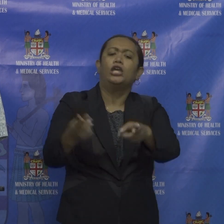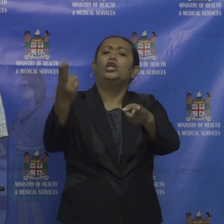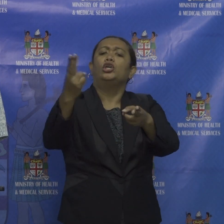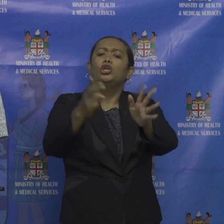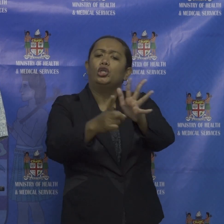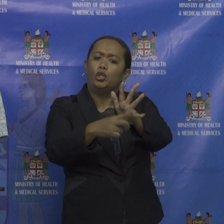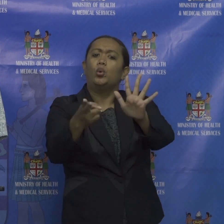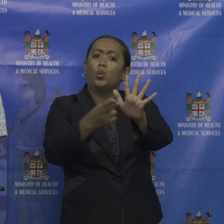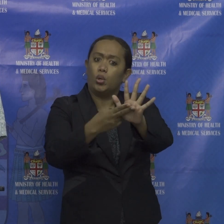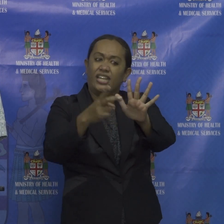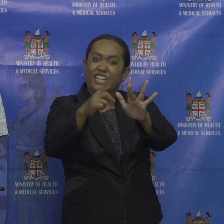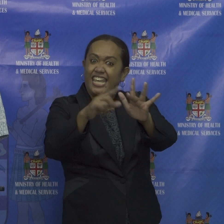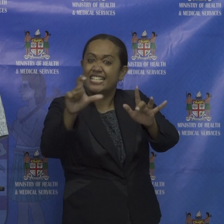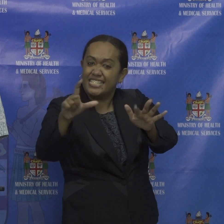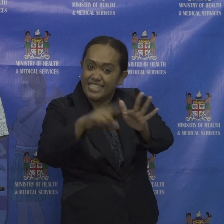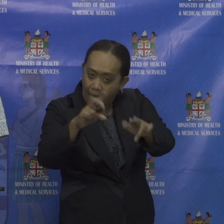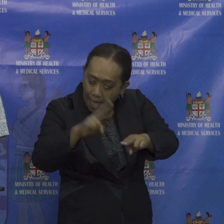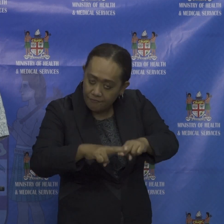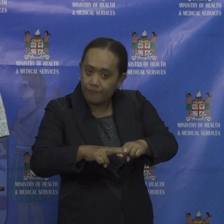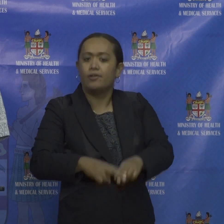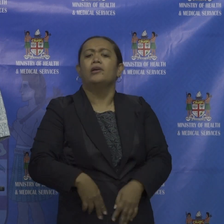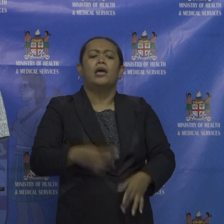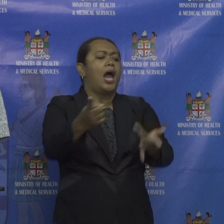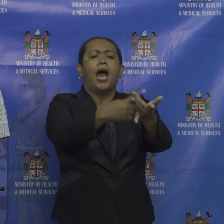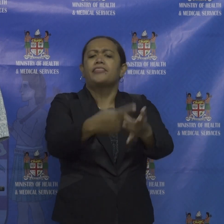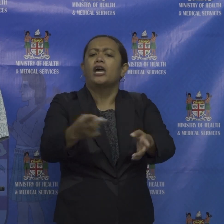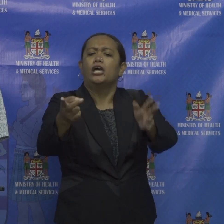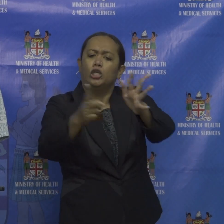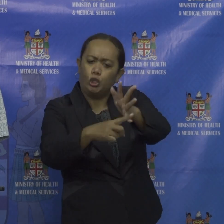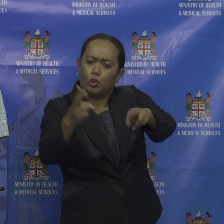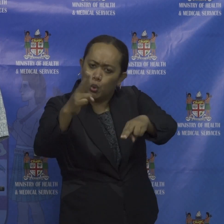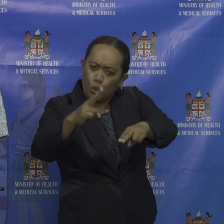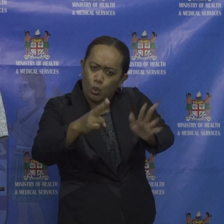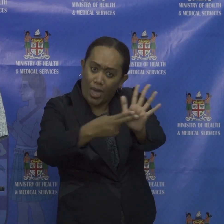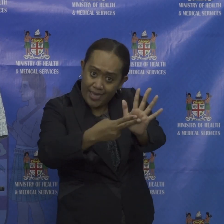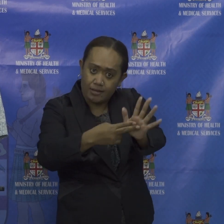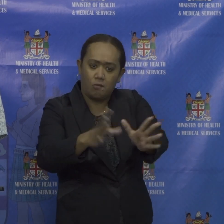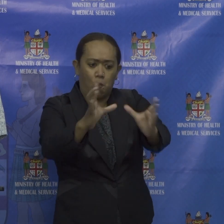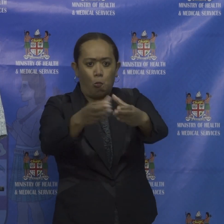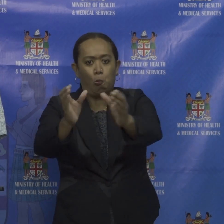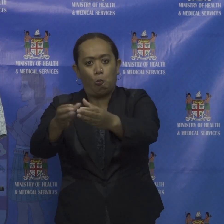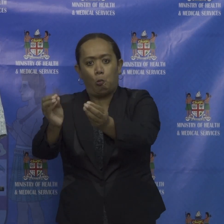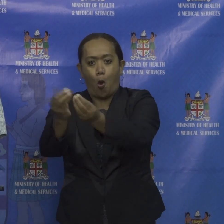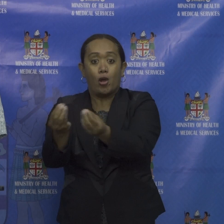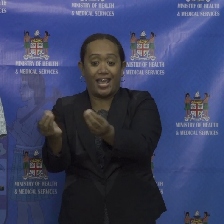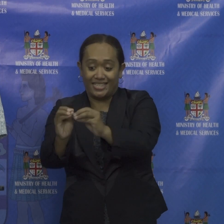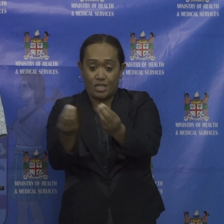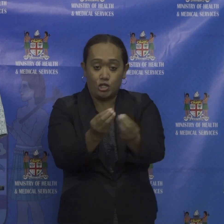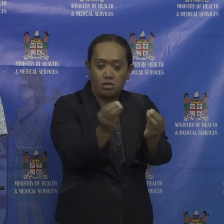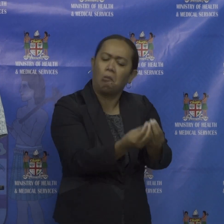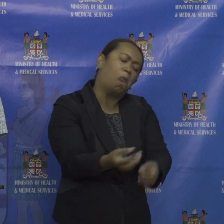including UNICEF and other UN bodies present in Fiji, with development